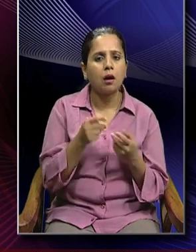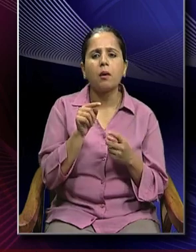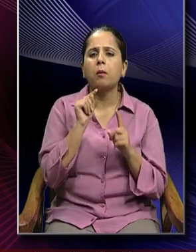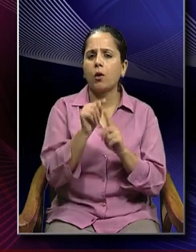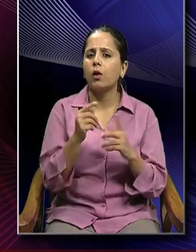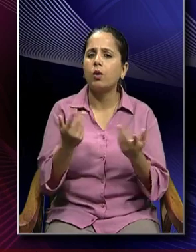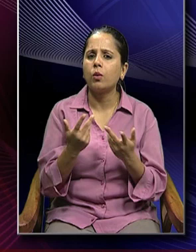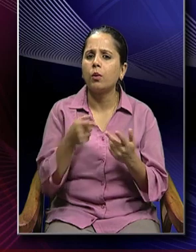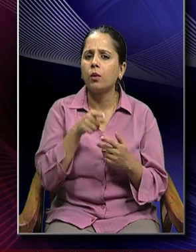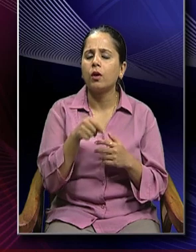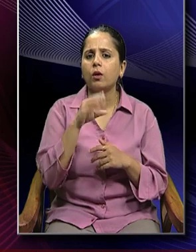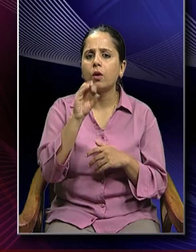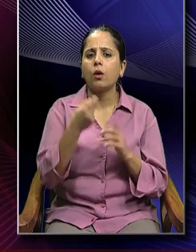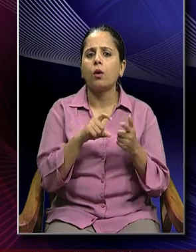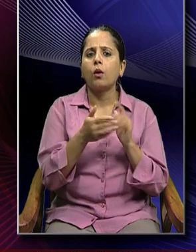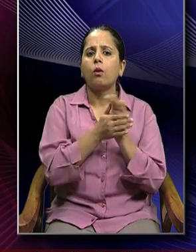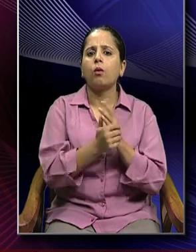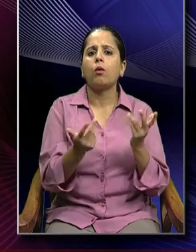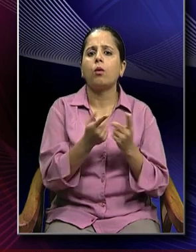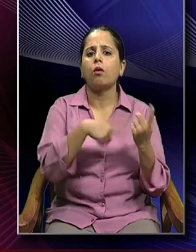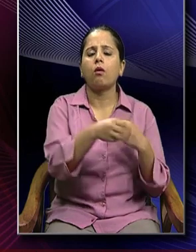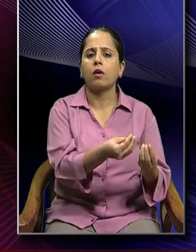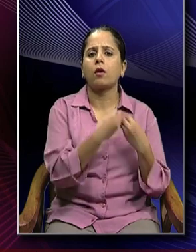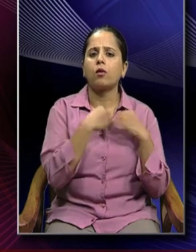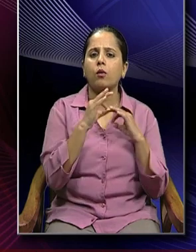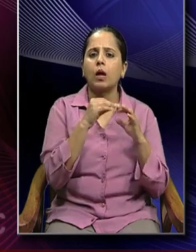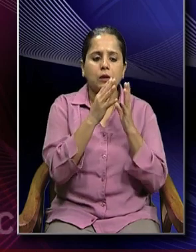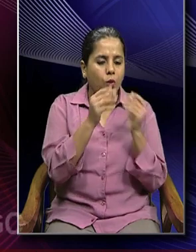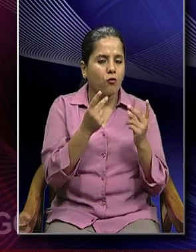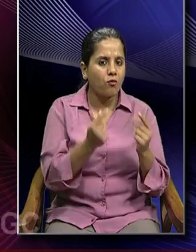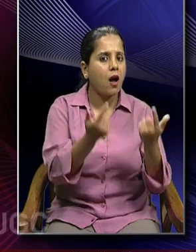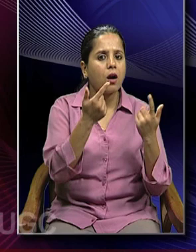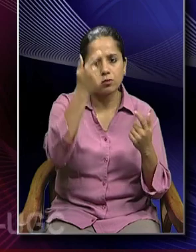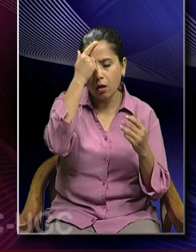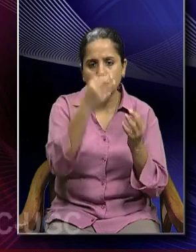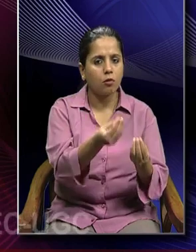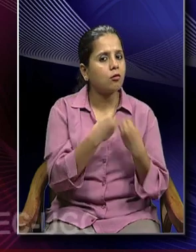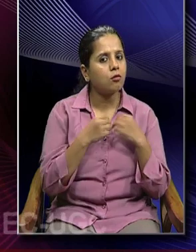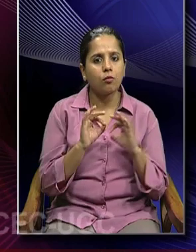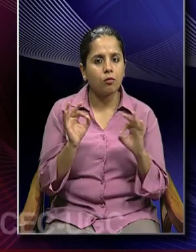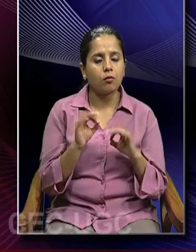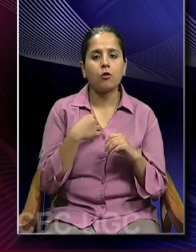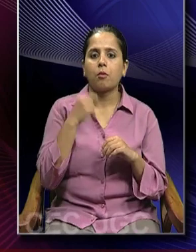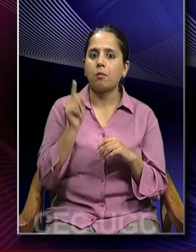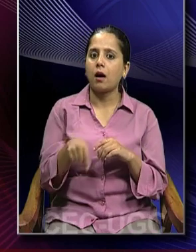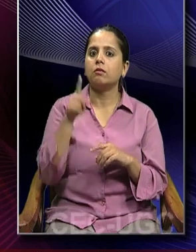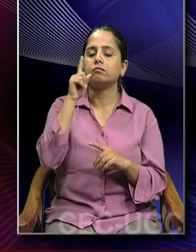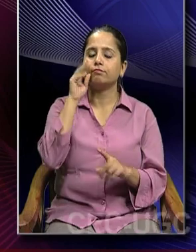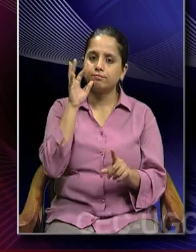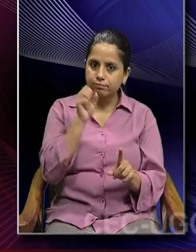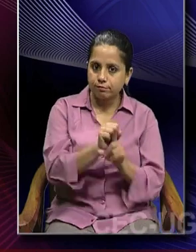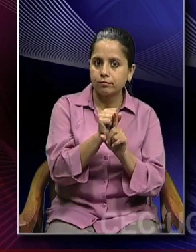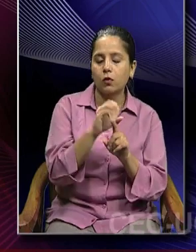of having that core competency which cannot offer me the instant solution to my problem? So, we have to identify those